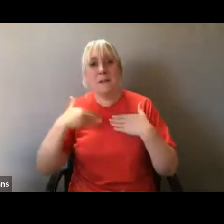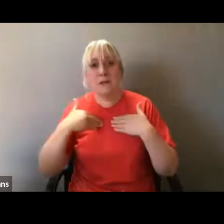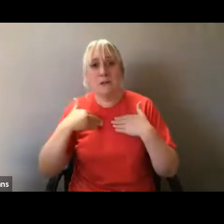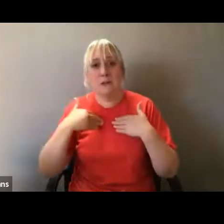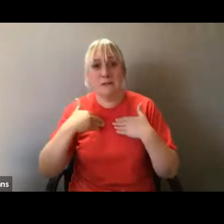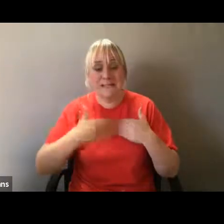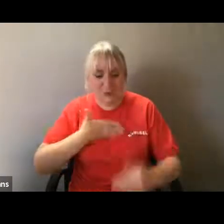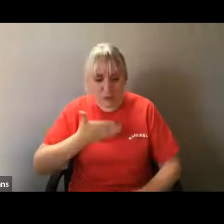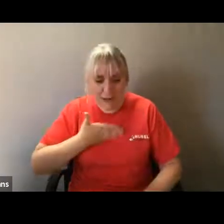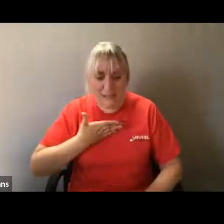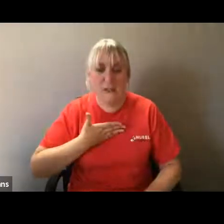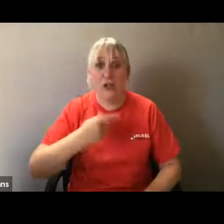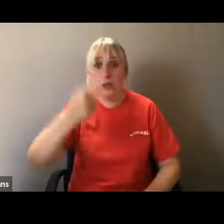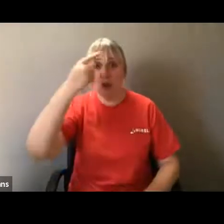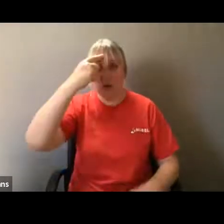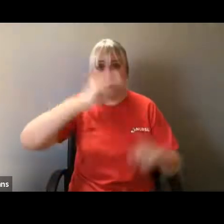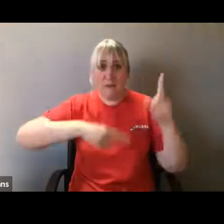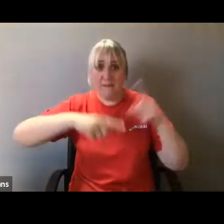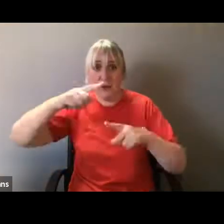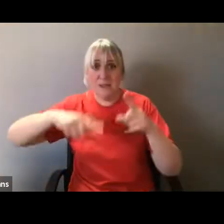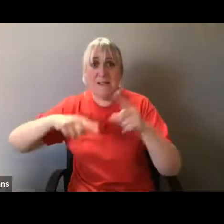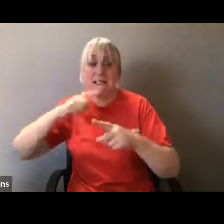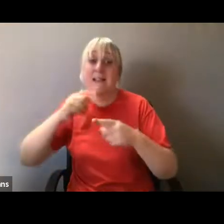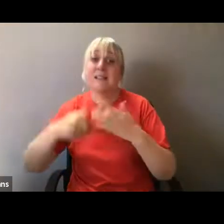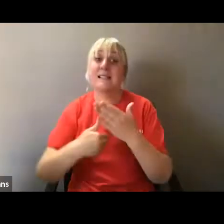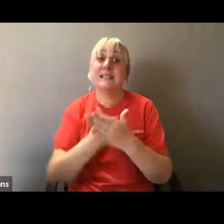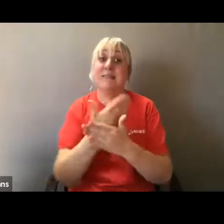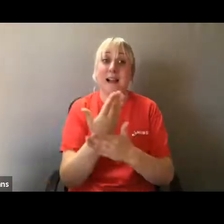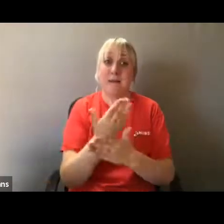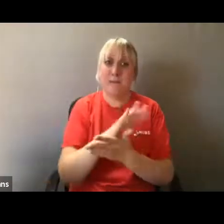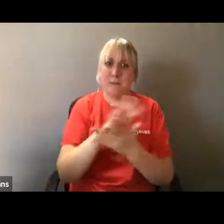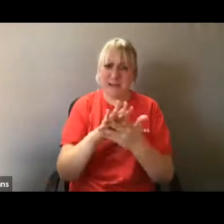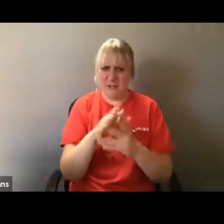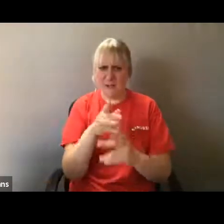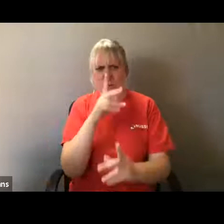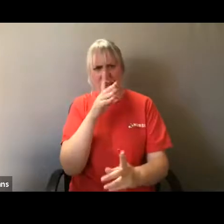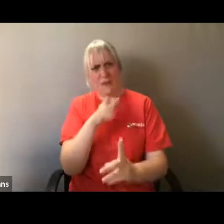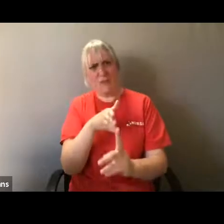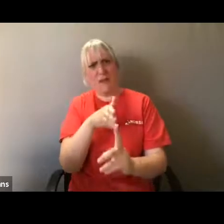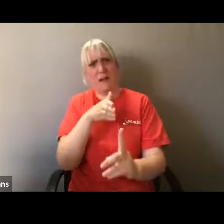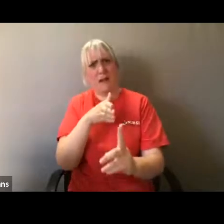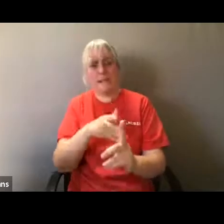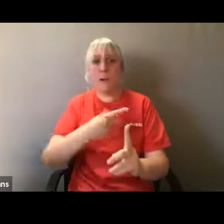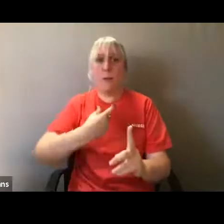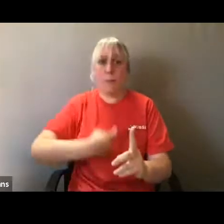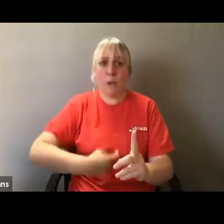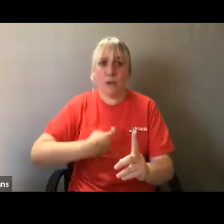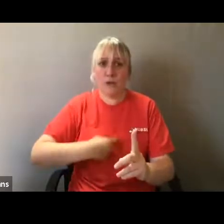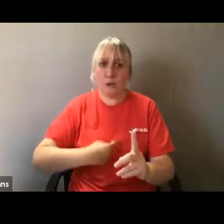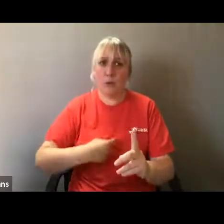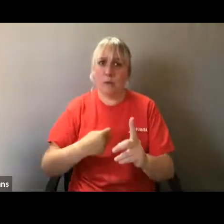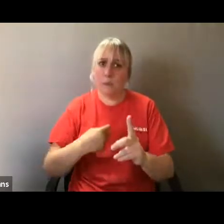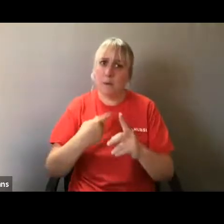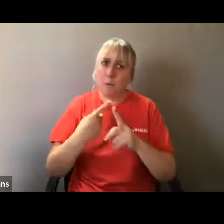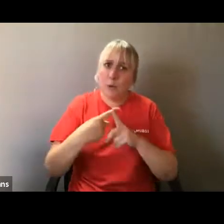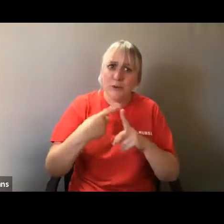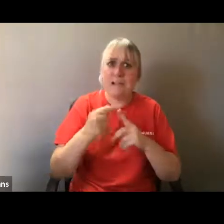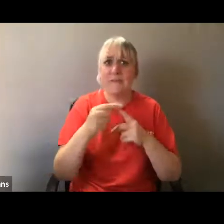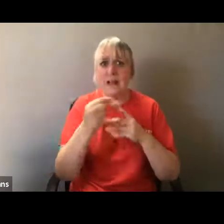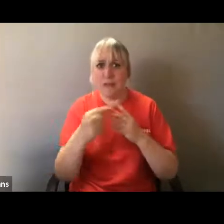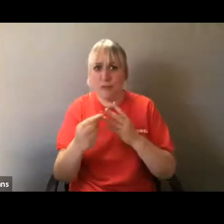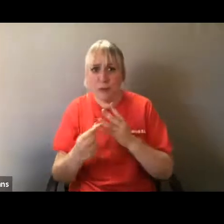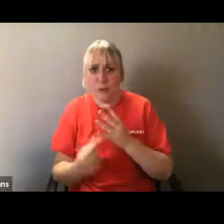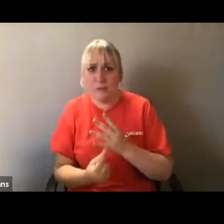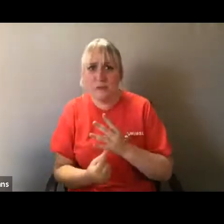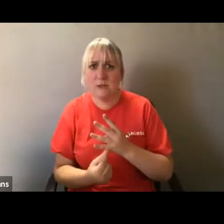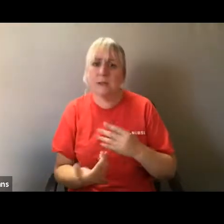have developed in a way that realises the positive personal attributes that those entail. Disabling